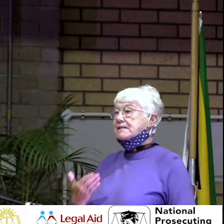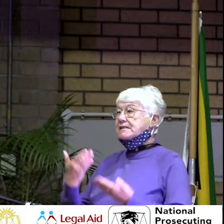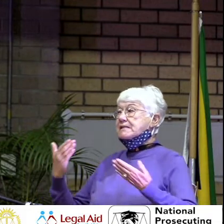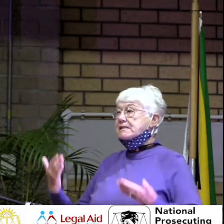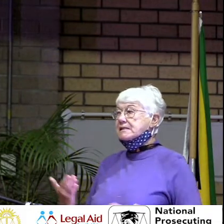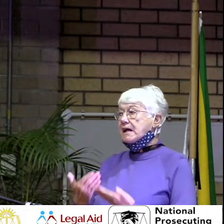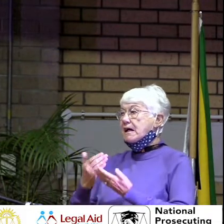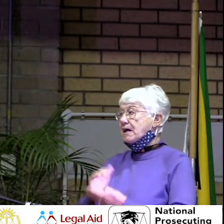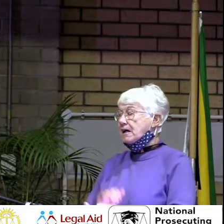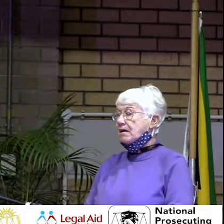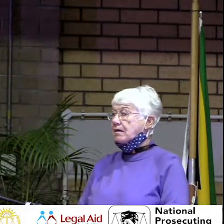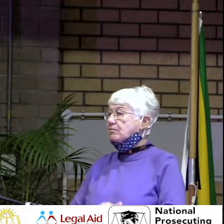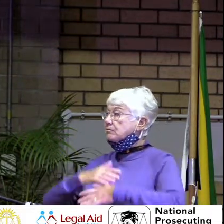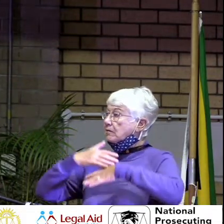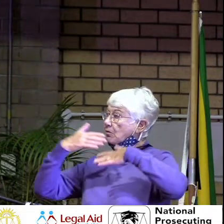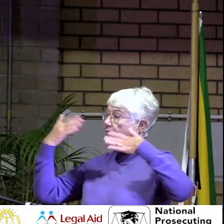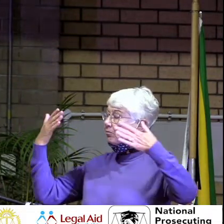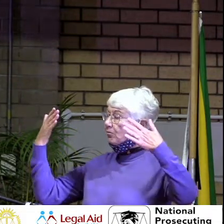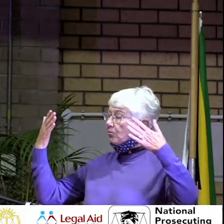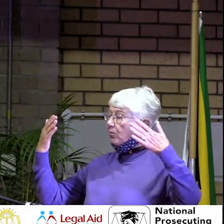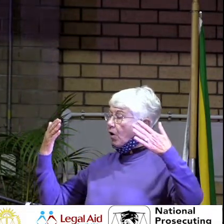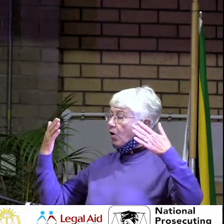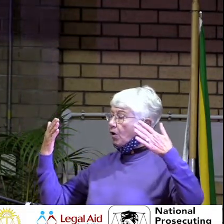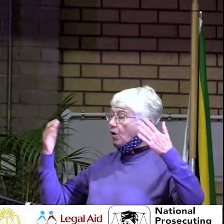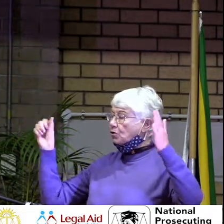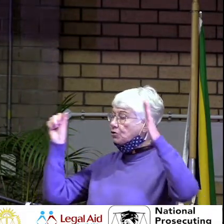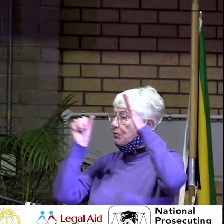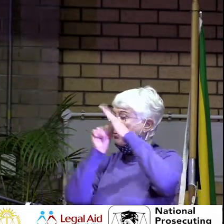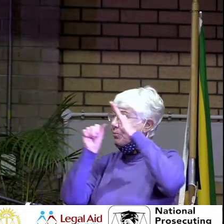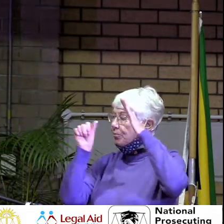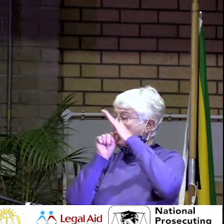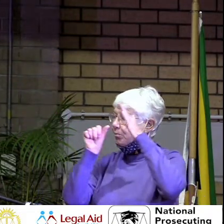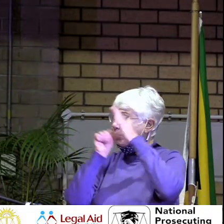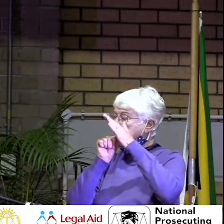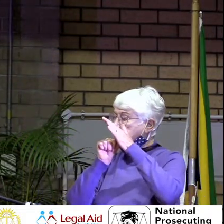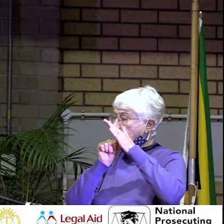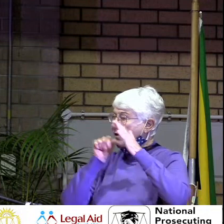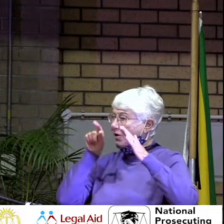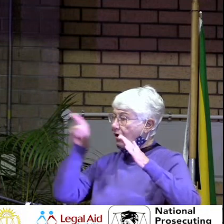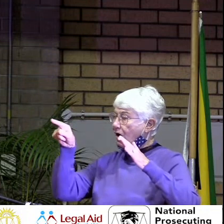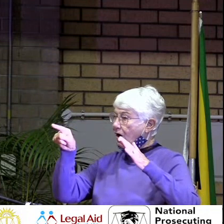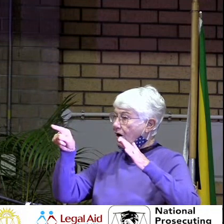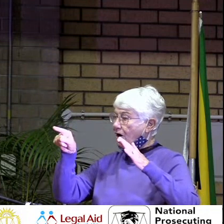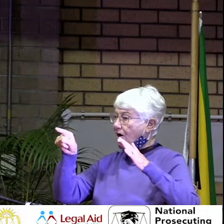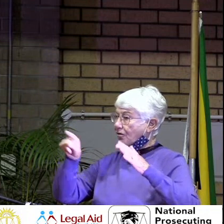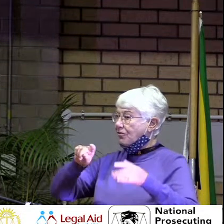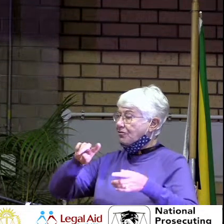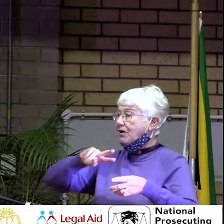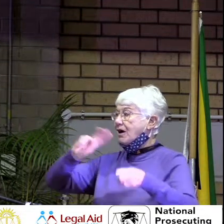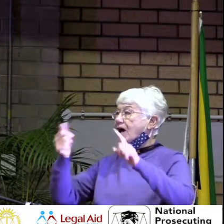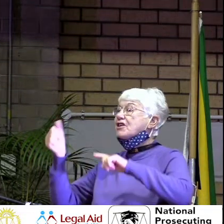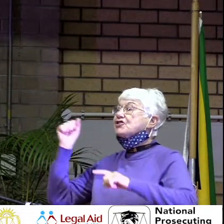very most important issue of gender-based violence and